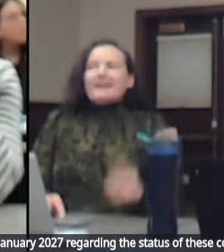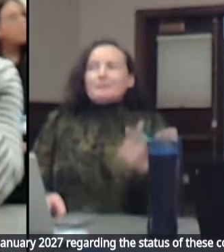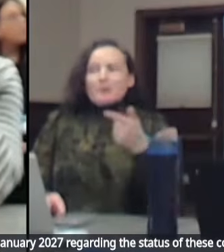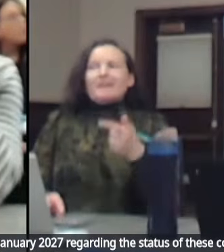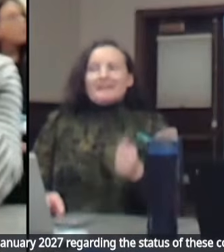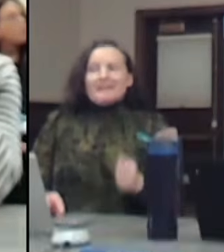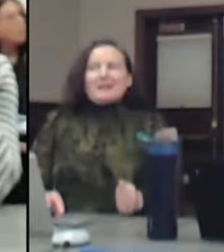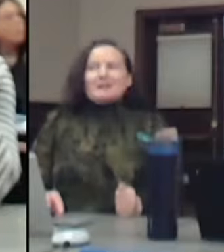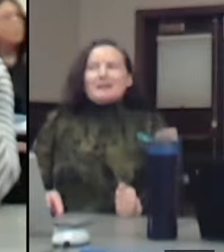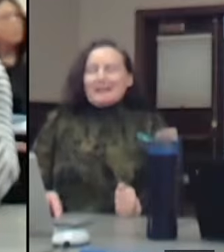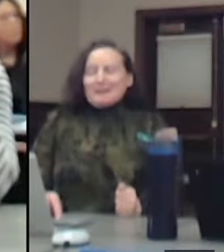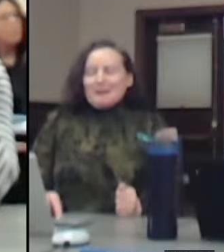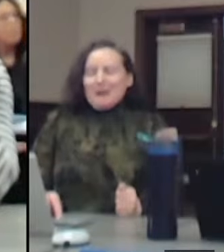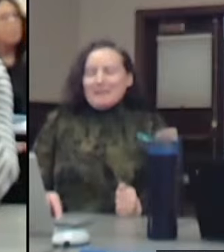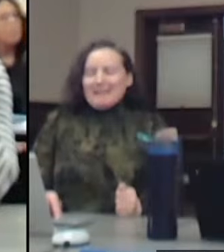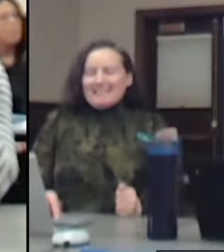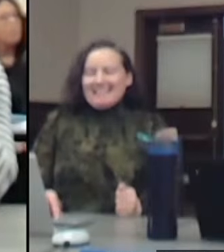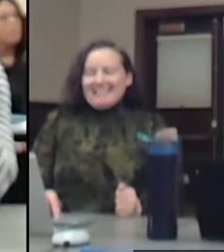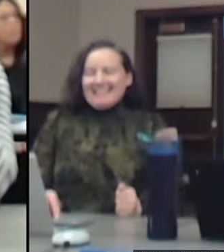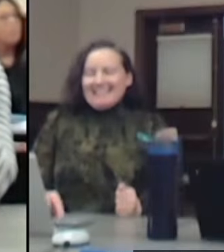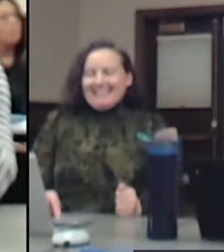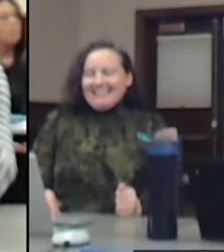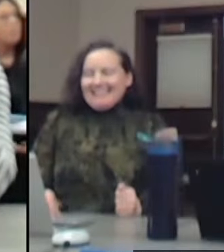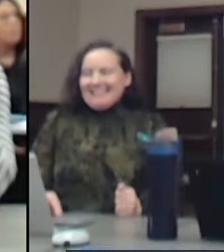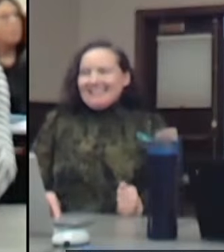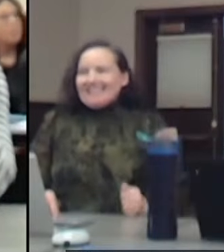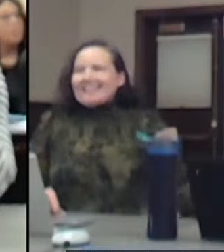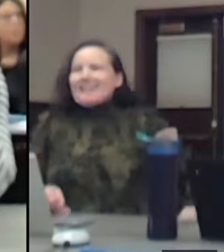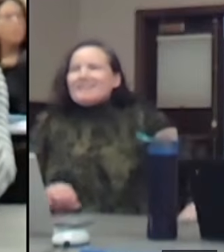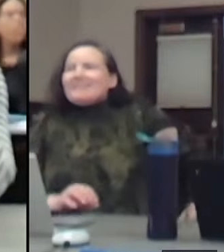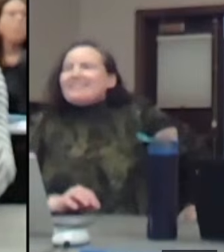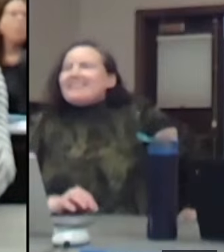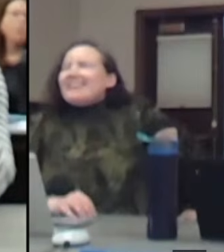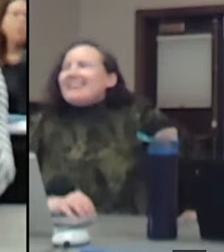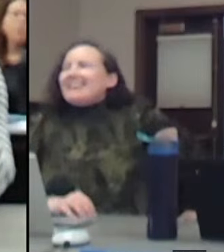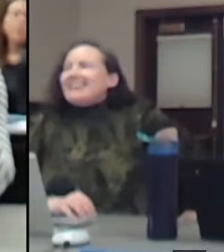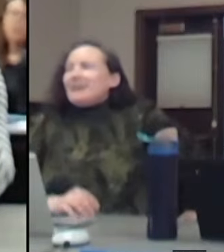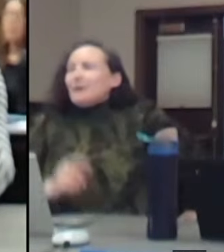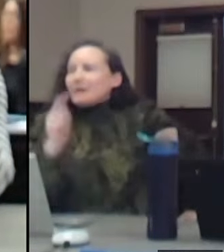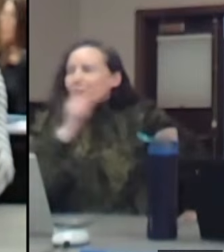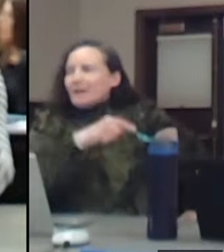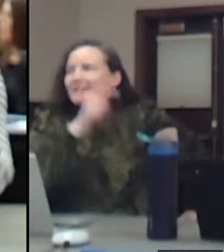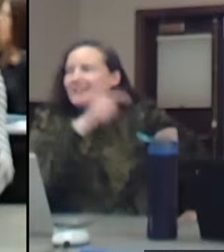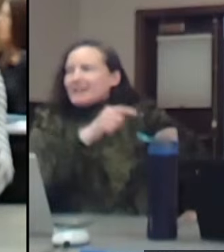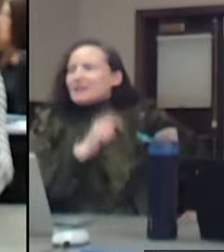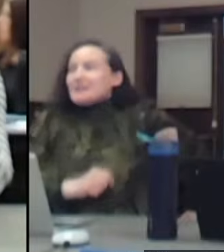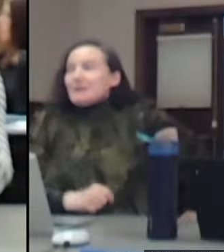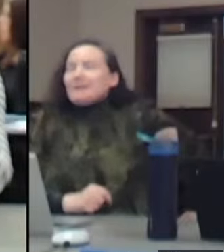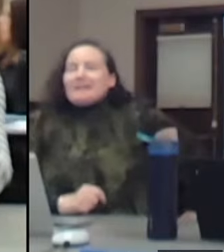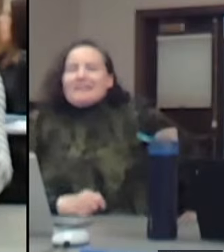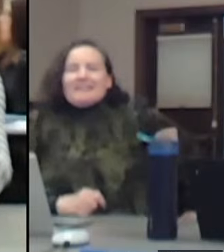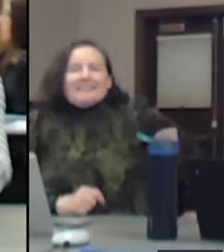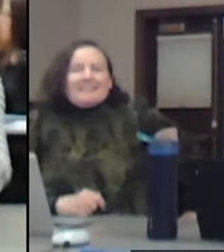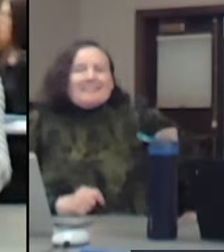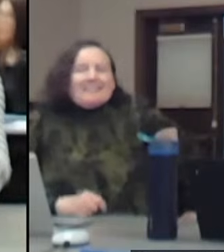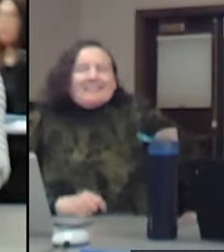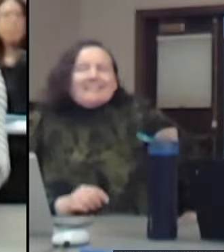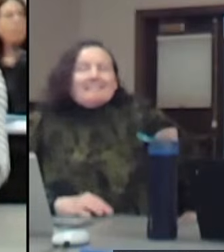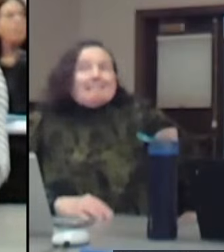Okay, so I'm gonna And we'll get that. you an alternate copy. Hopefully, right away, No. yeah. You've got, no,